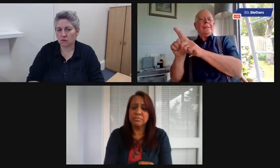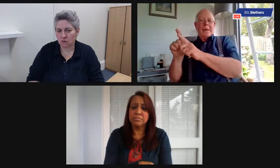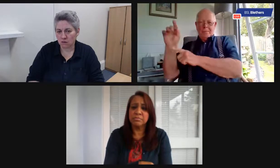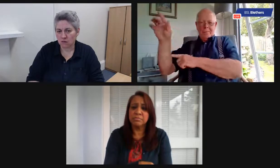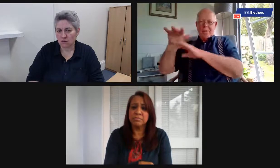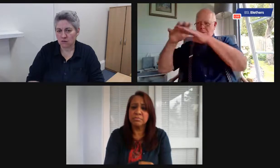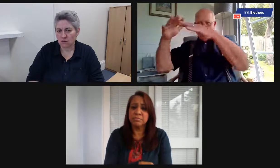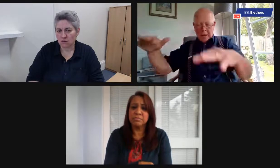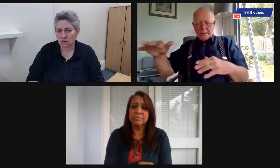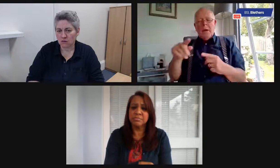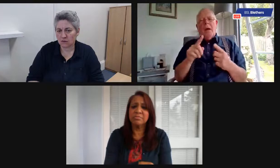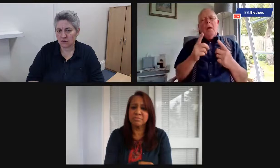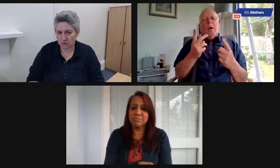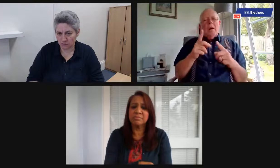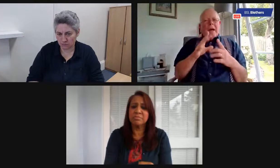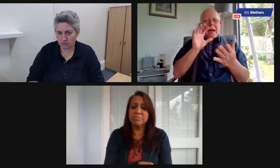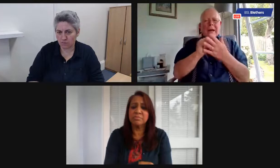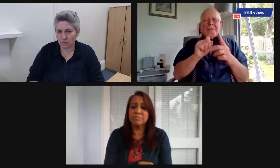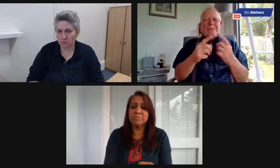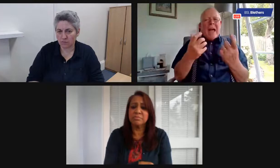in gardens. Oh, Um,